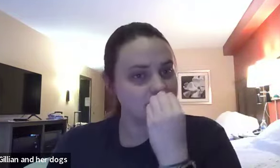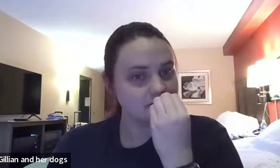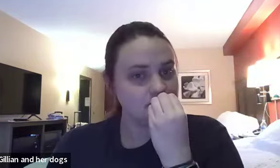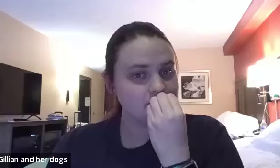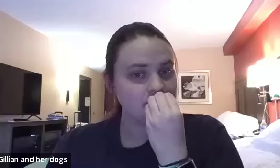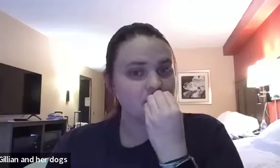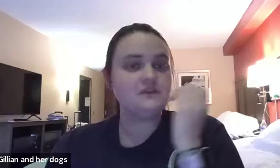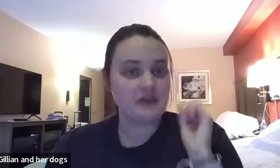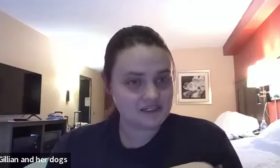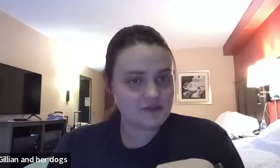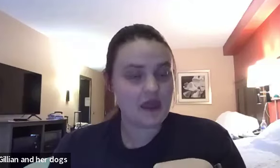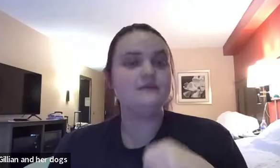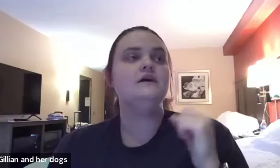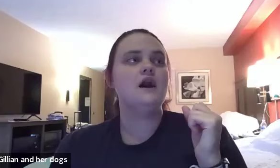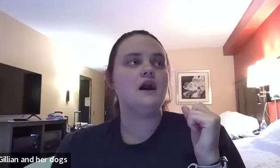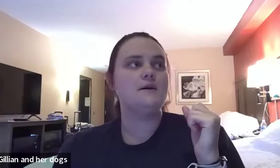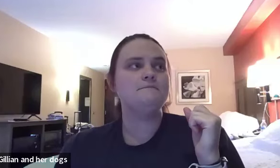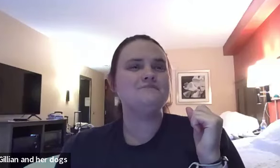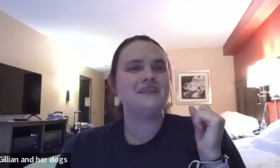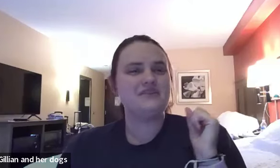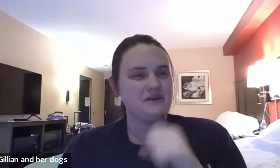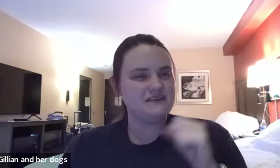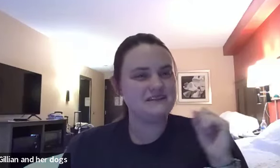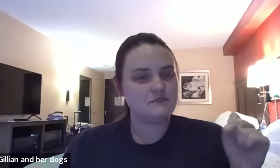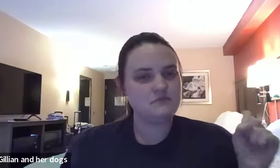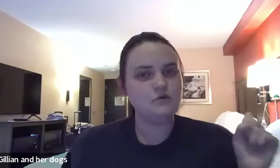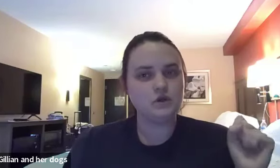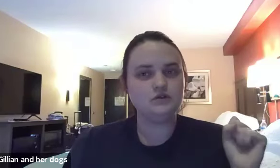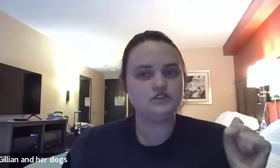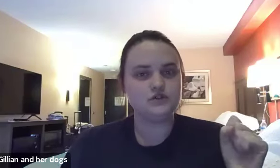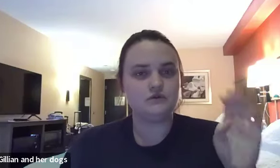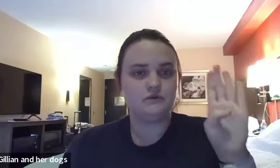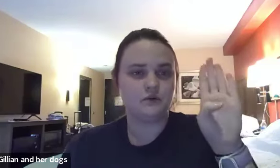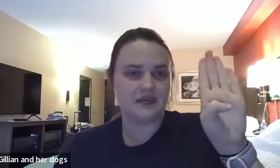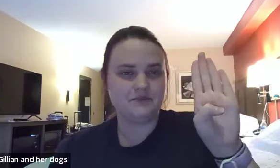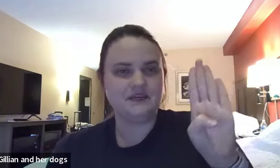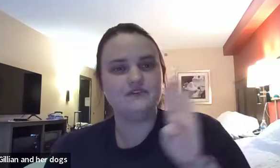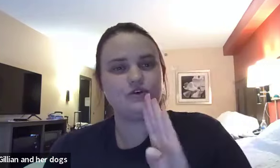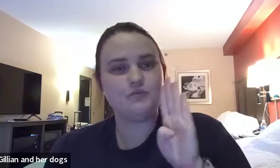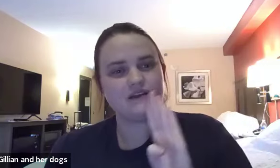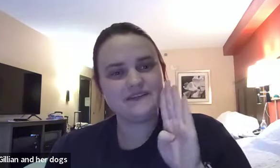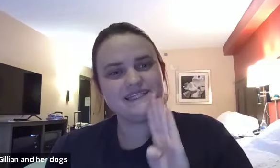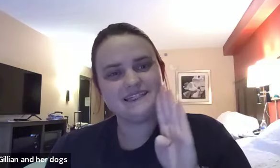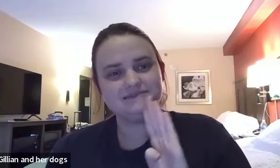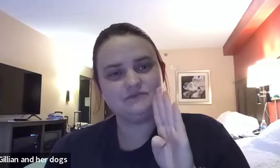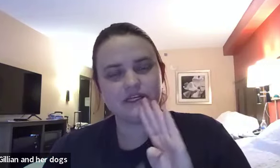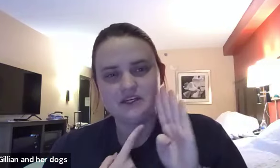food. You can do that. There is some people they'll make a B and they'll go breakfast right